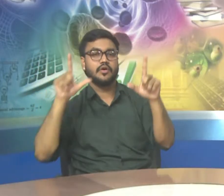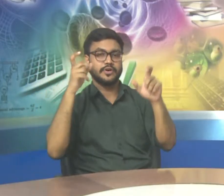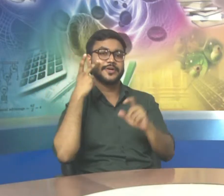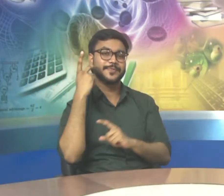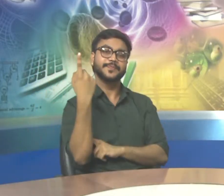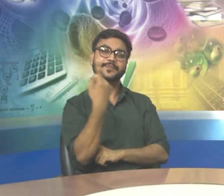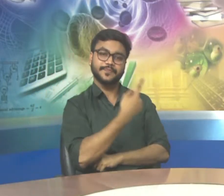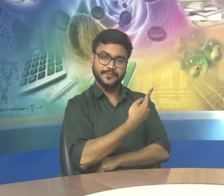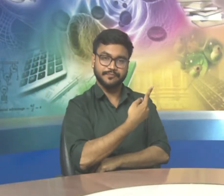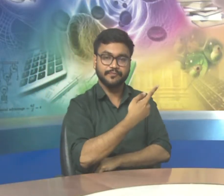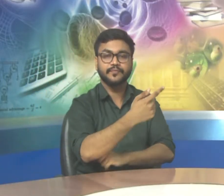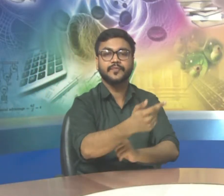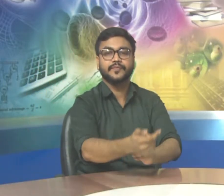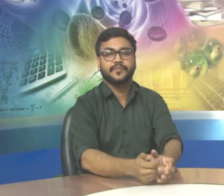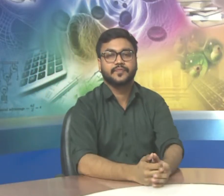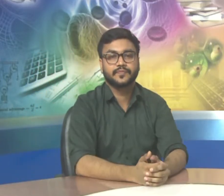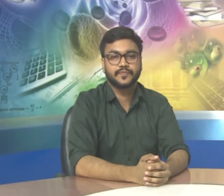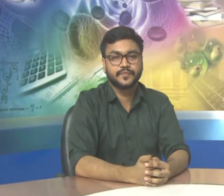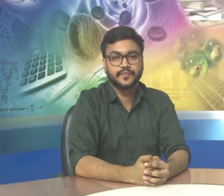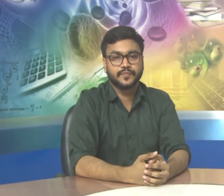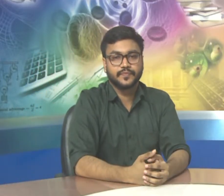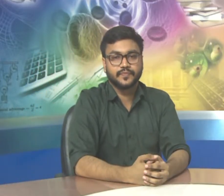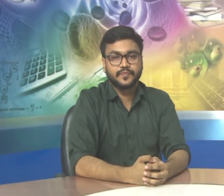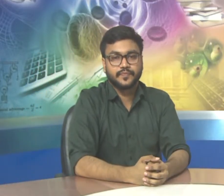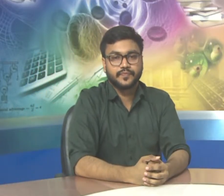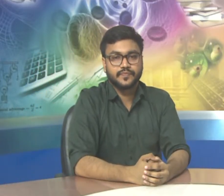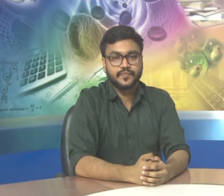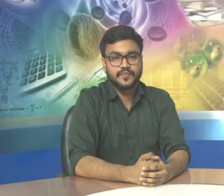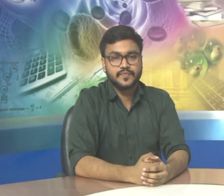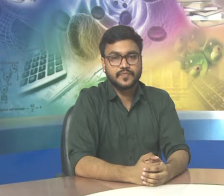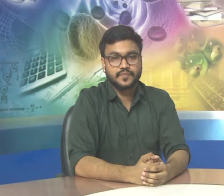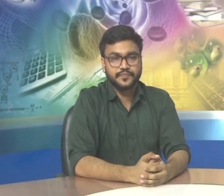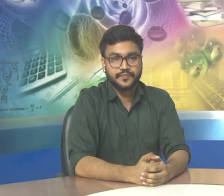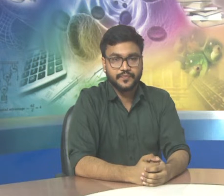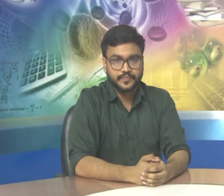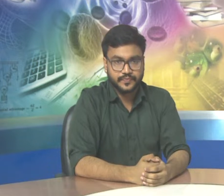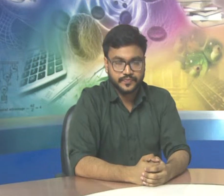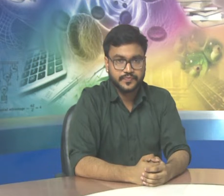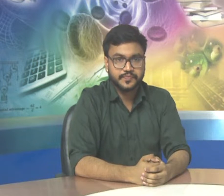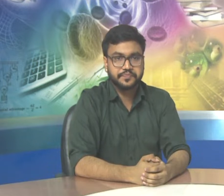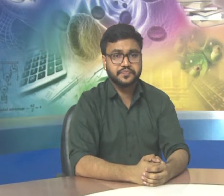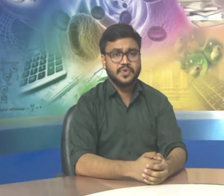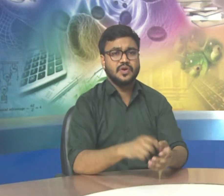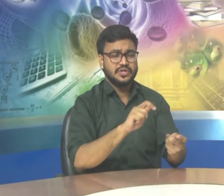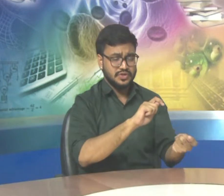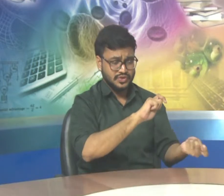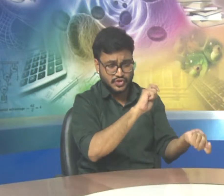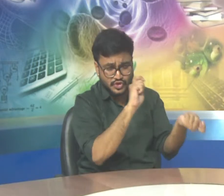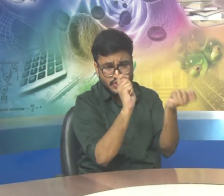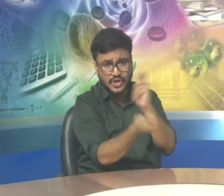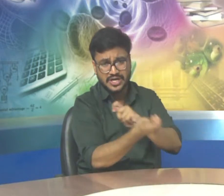Same as thermal energy changes into electrical energy, etc.